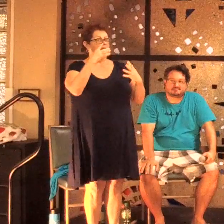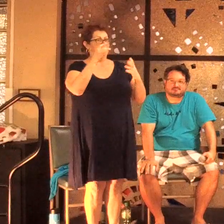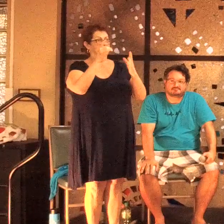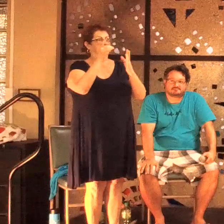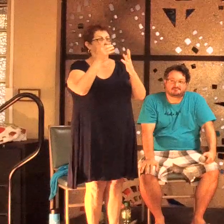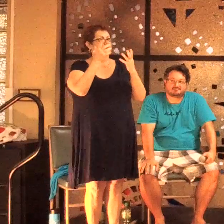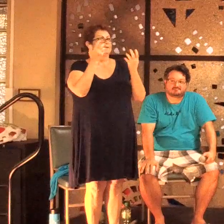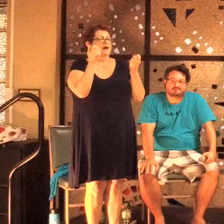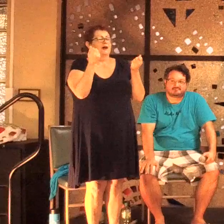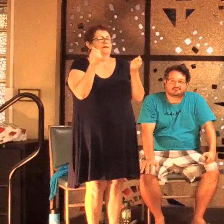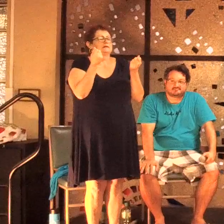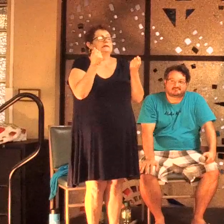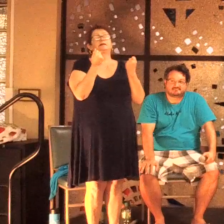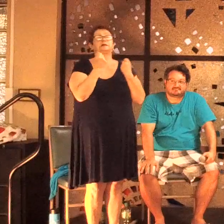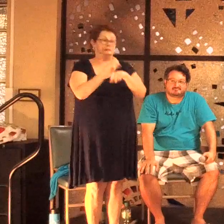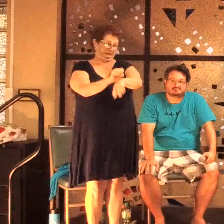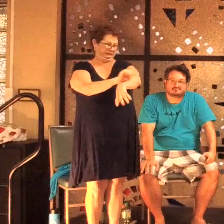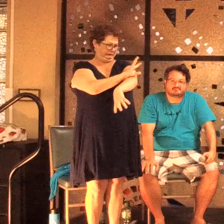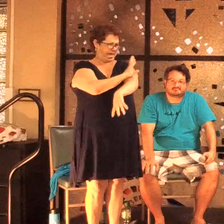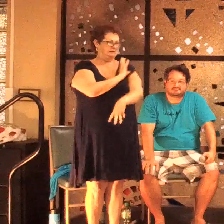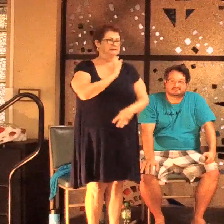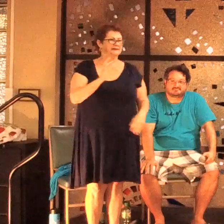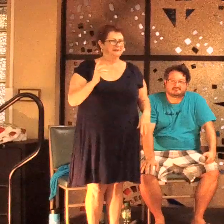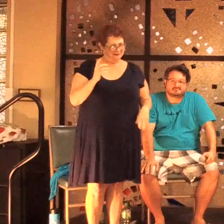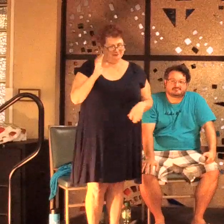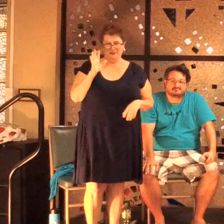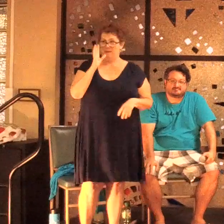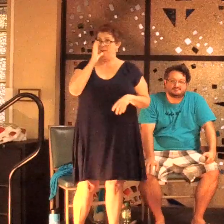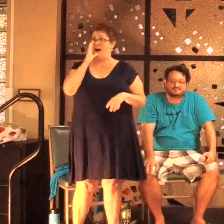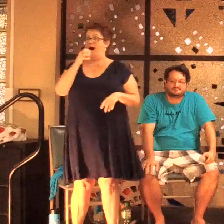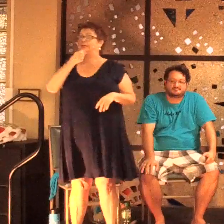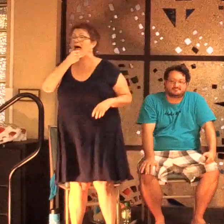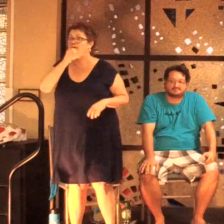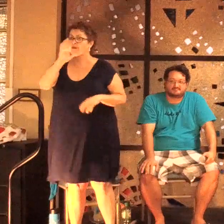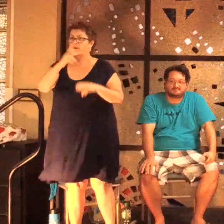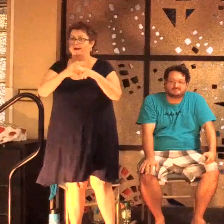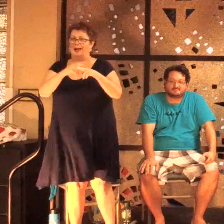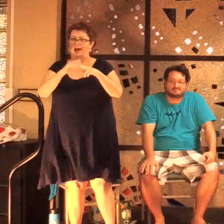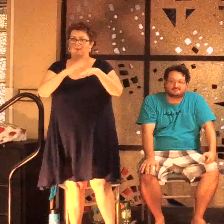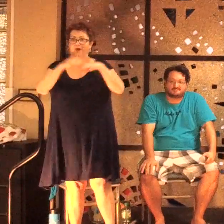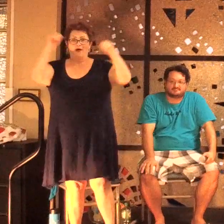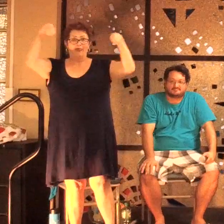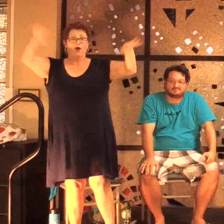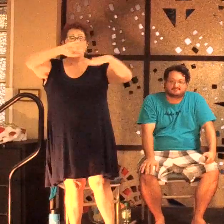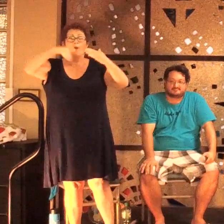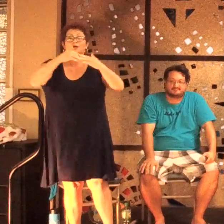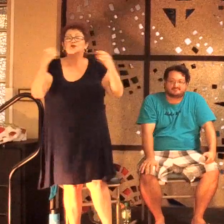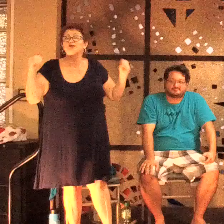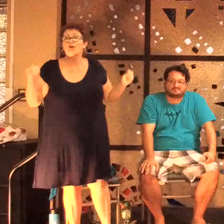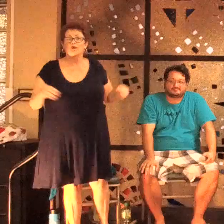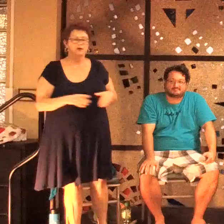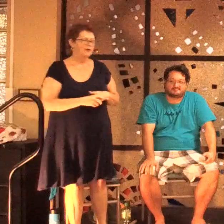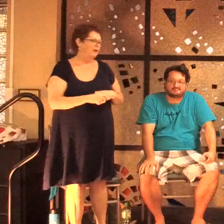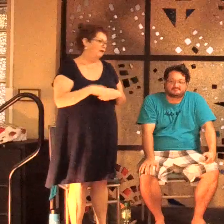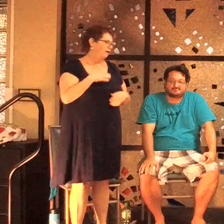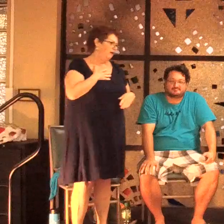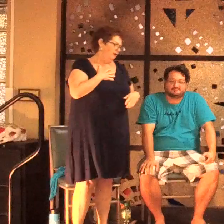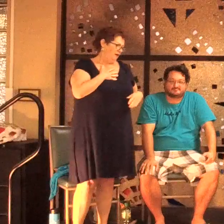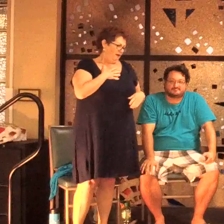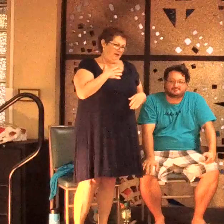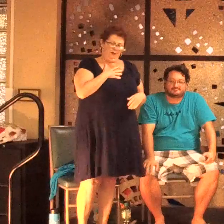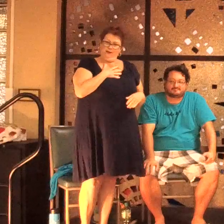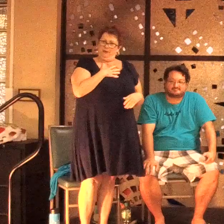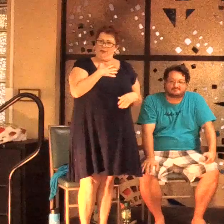microphone. It would make your whole skin cringe. Everything would just make your skin just jump up. And mom was on the microphone with